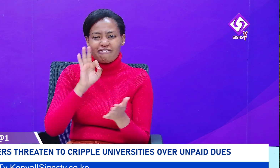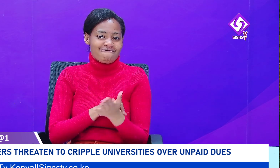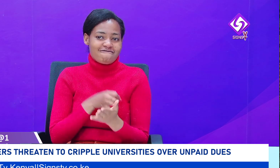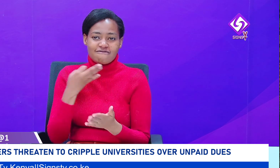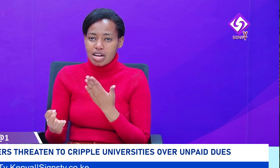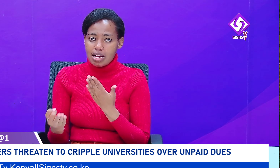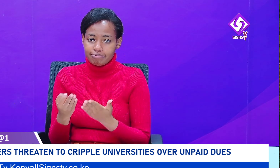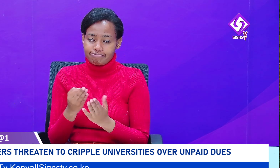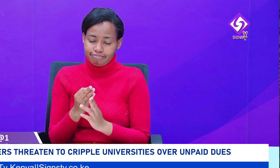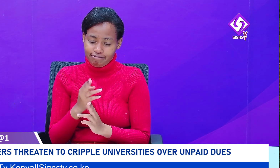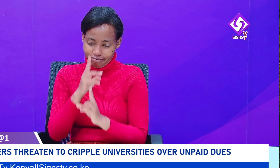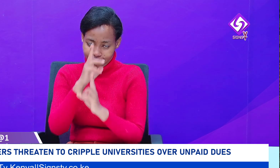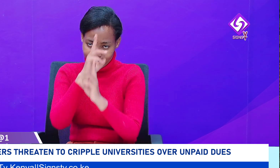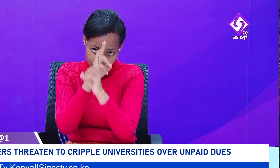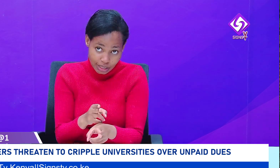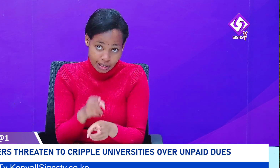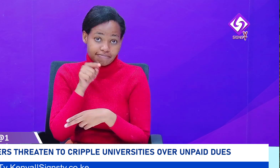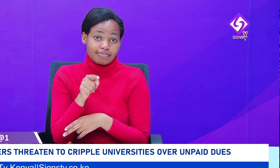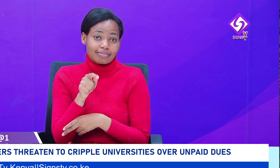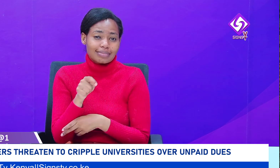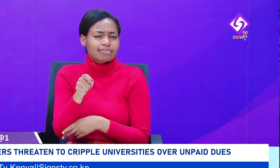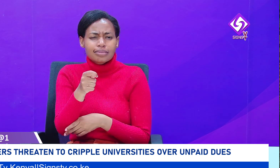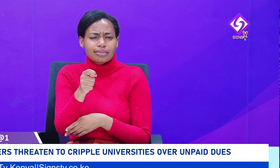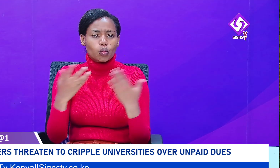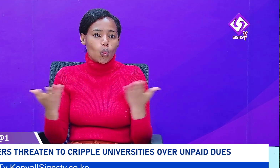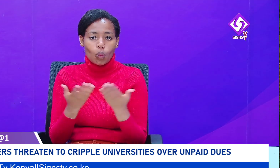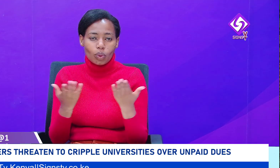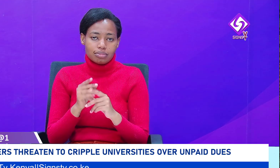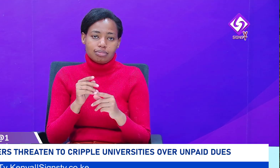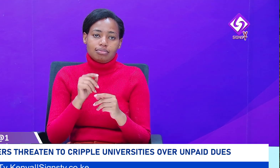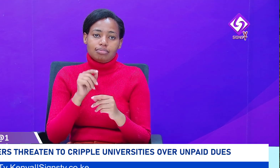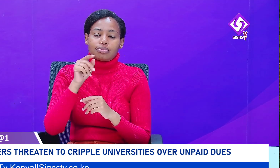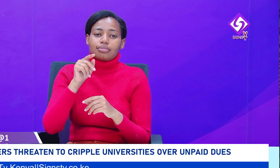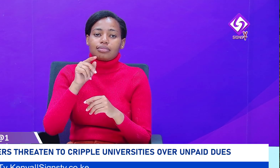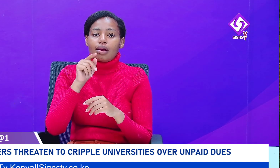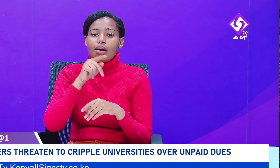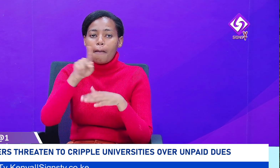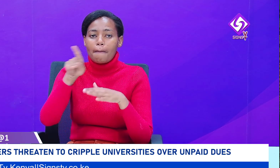met. The union says the government has failed to honor